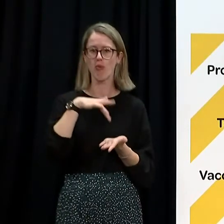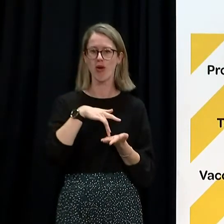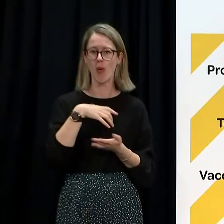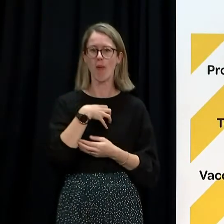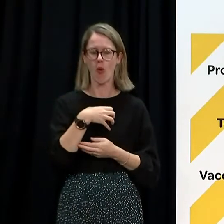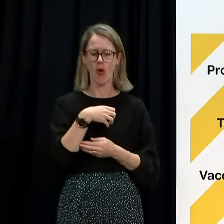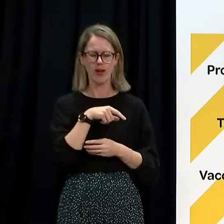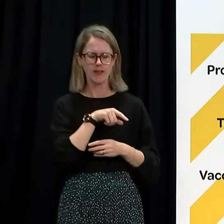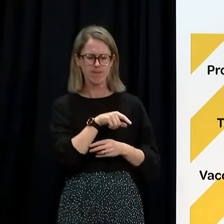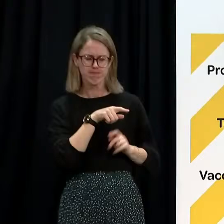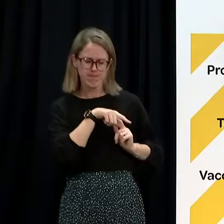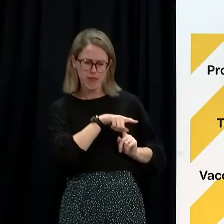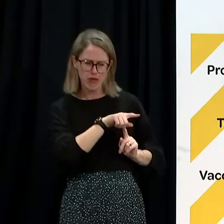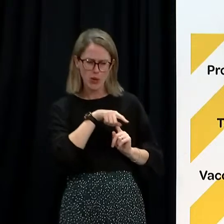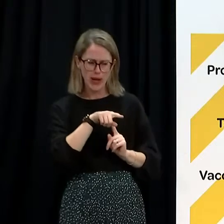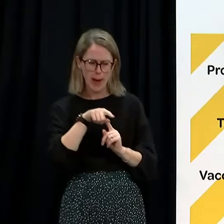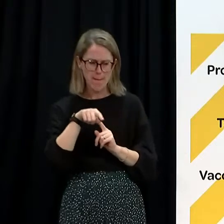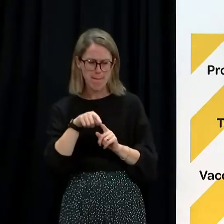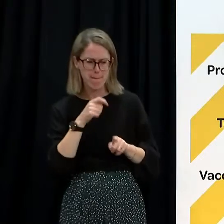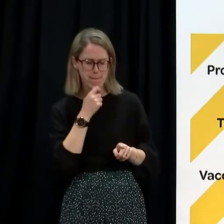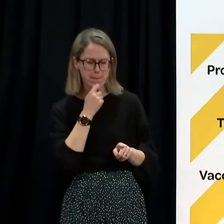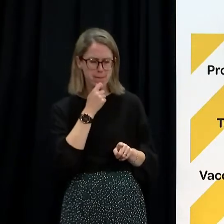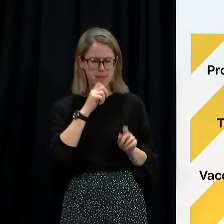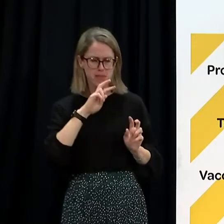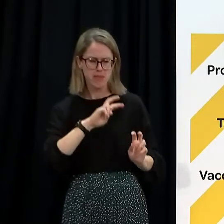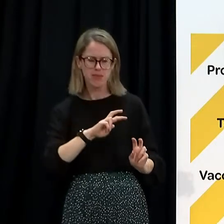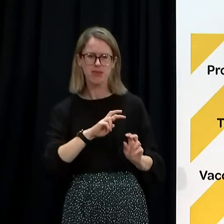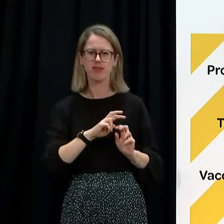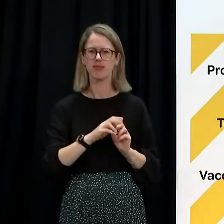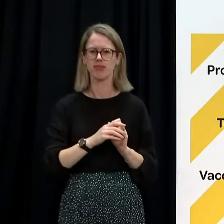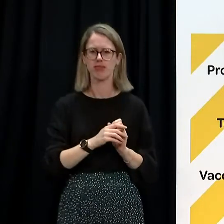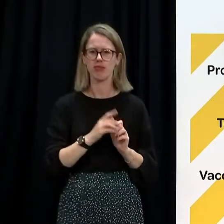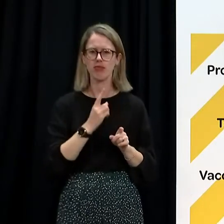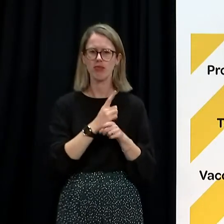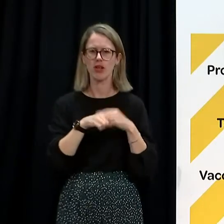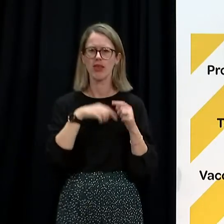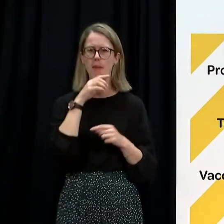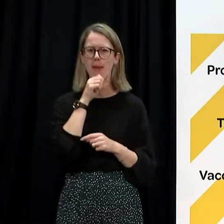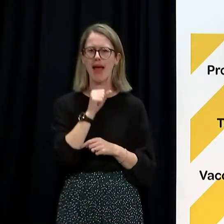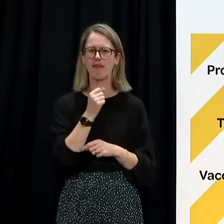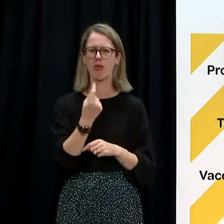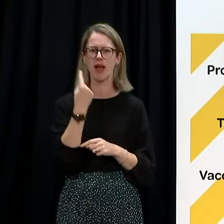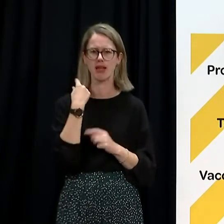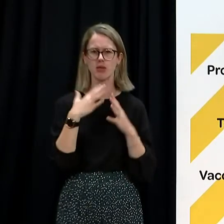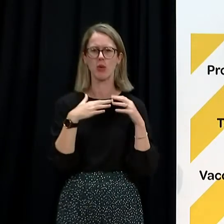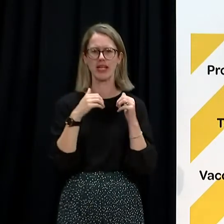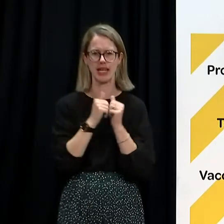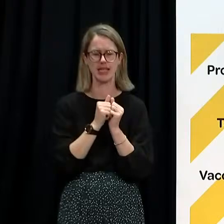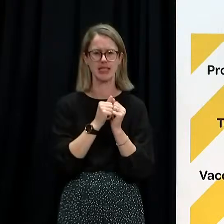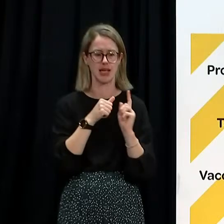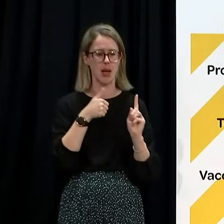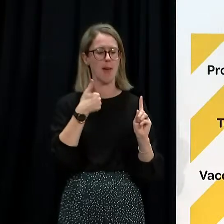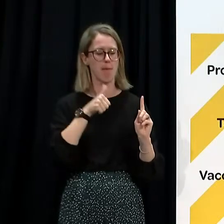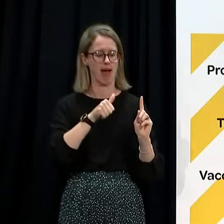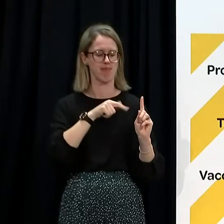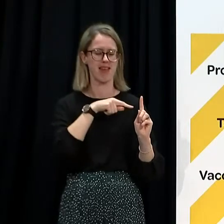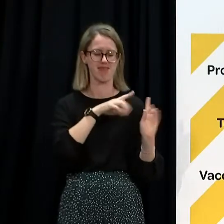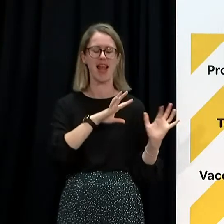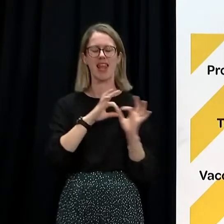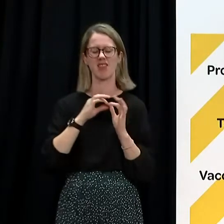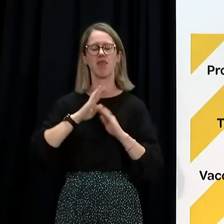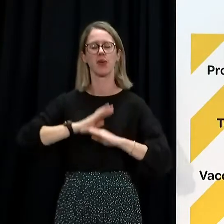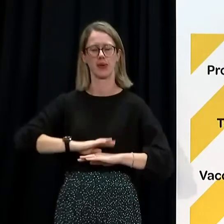that we have been following up, or that the Public Health Unit has. I talked about the gentleman from last weekend, and they've now made the link there